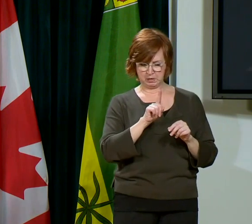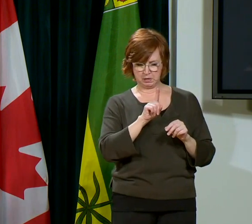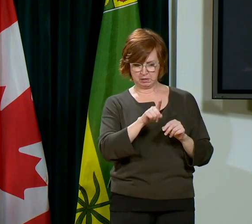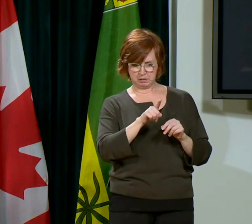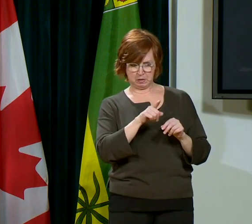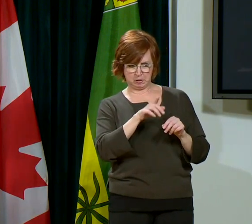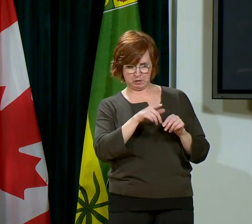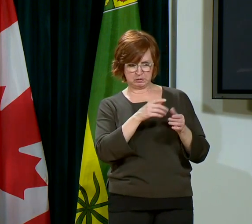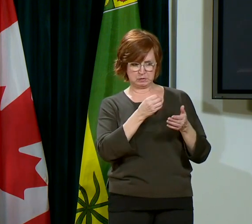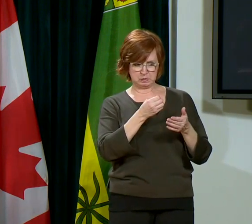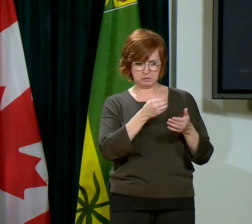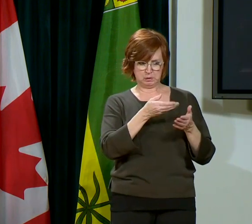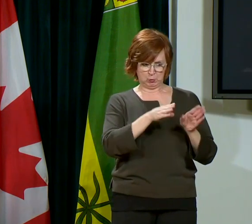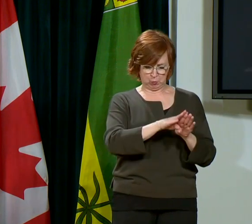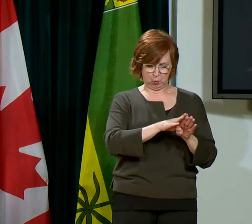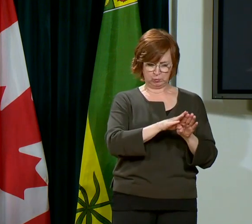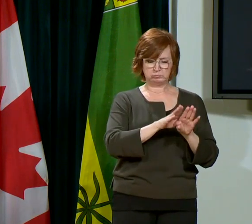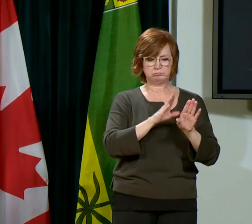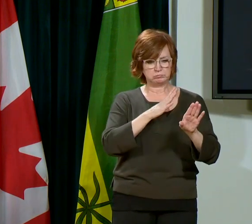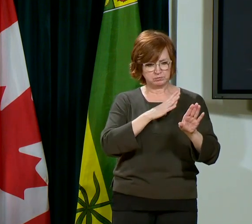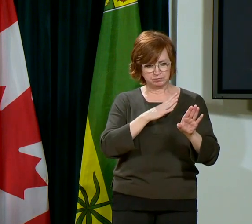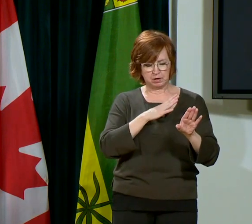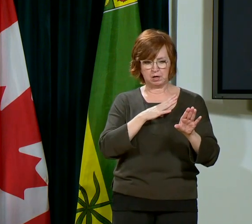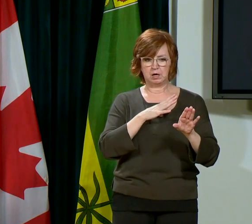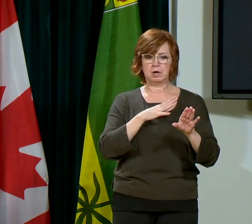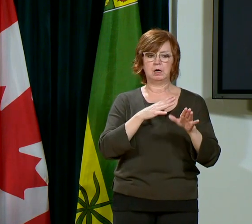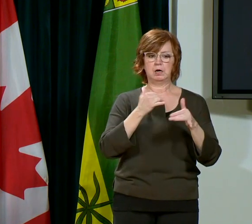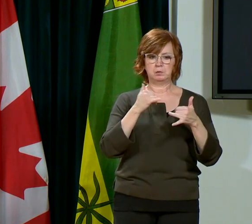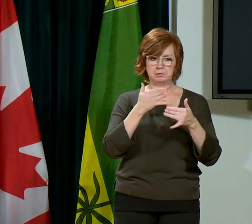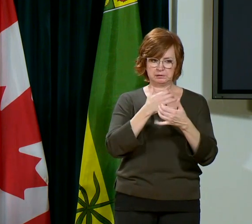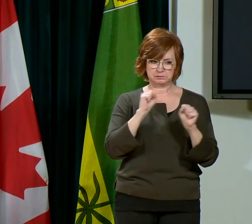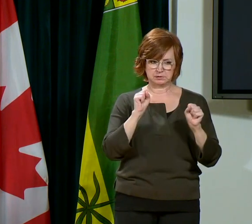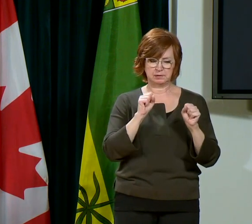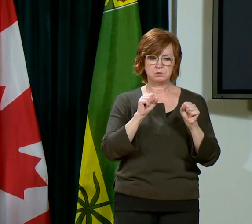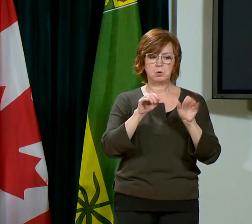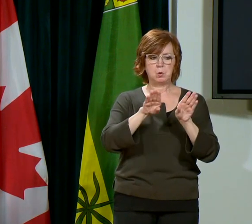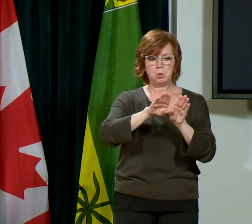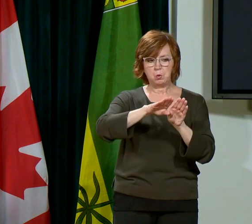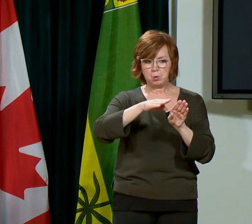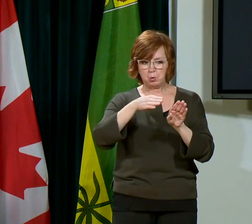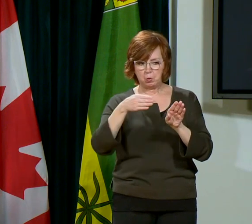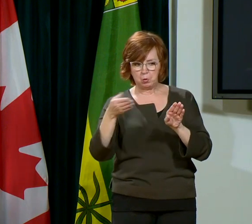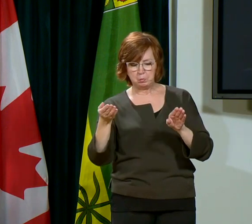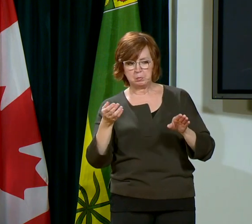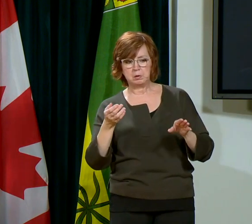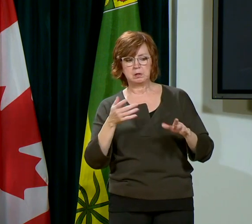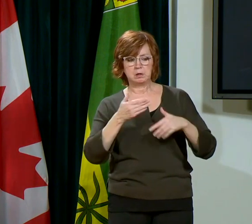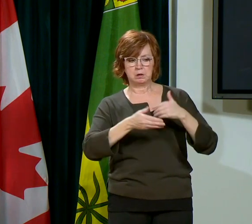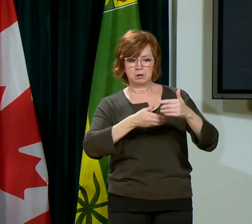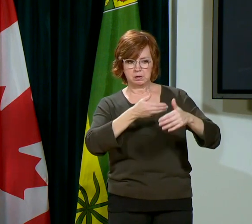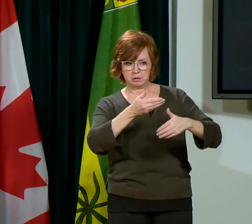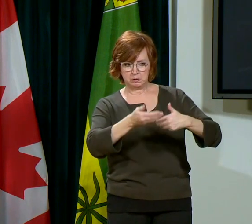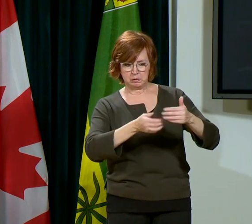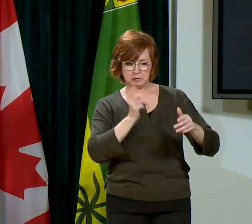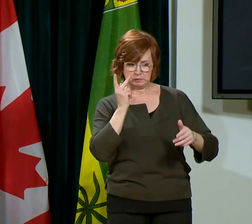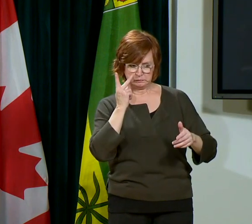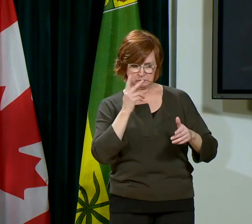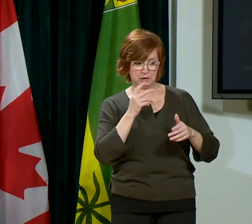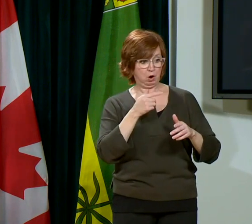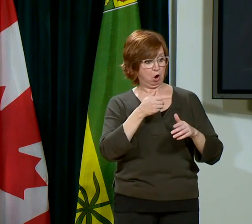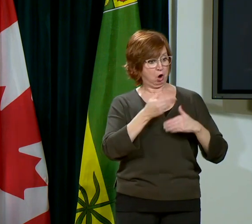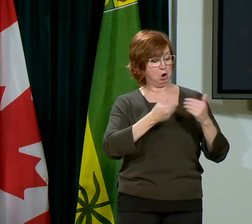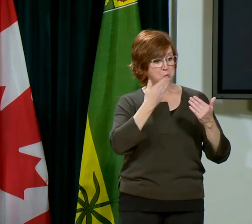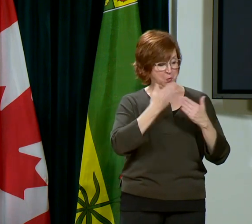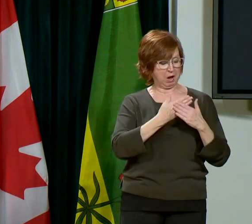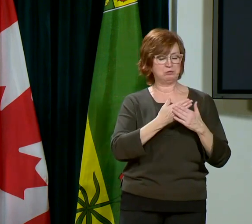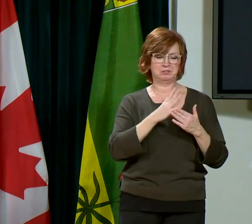cautiously start with strong testing and contact tracing protocols in place to monitor for any increases either in the work setting, in the